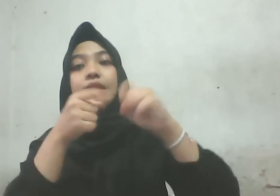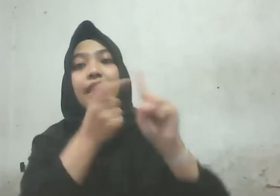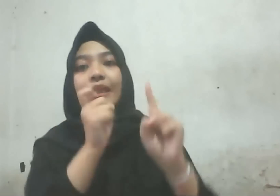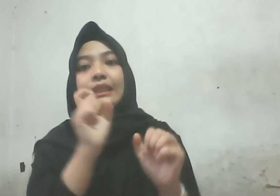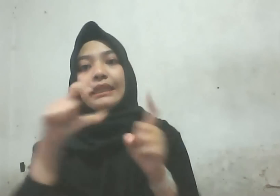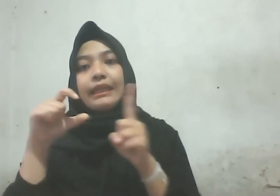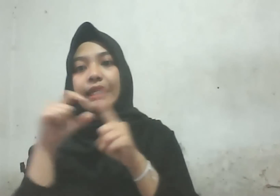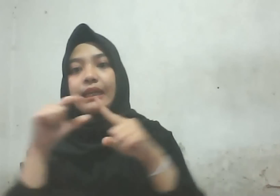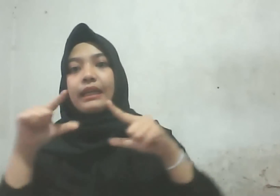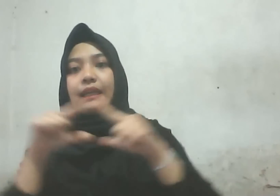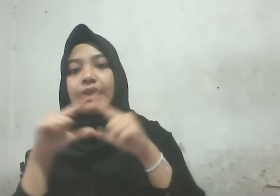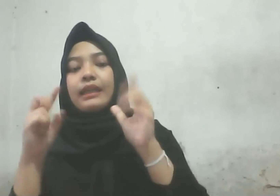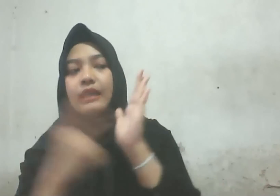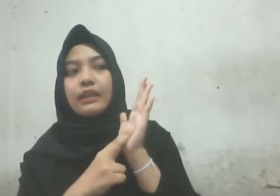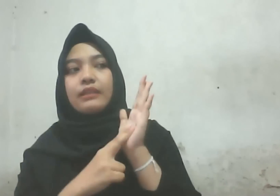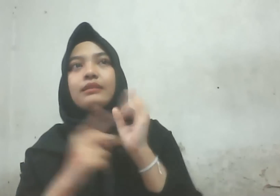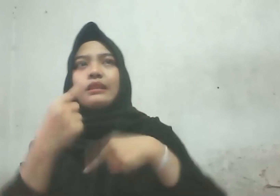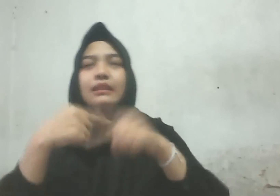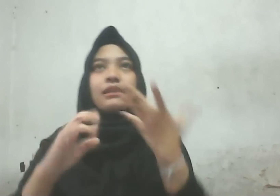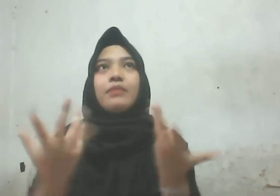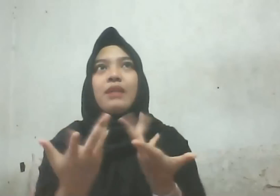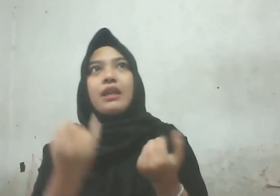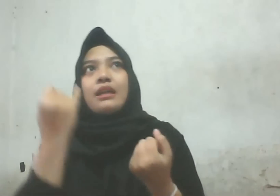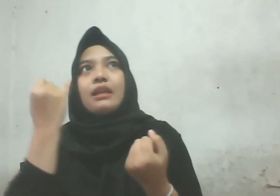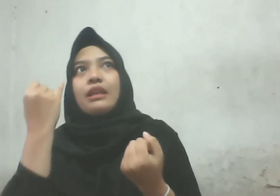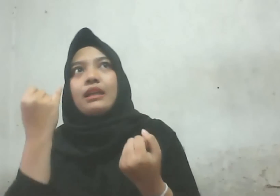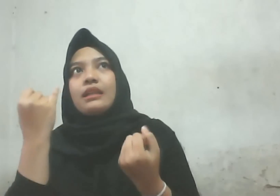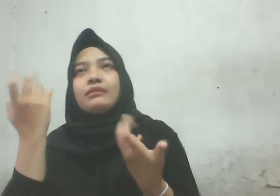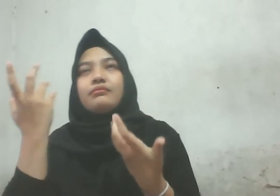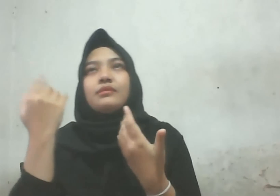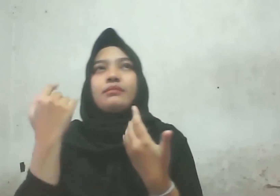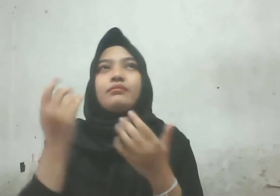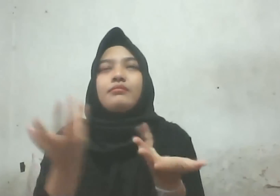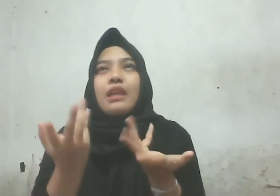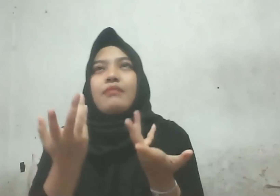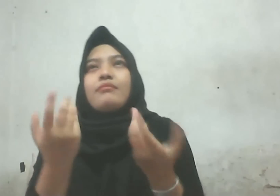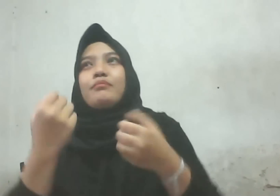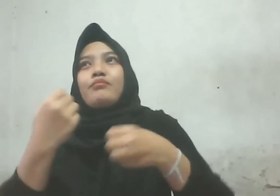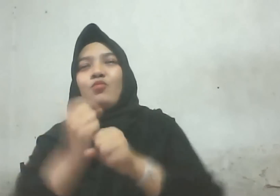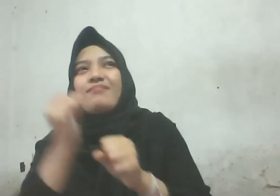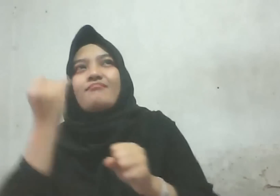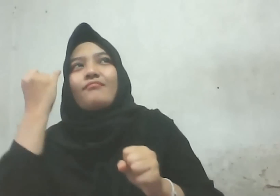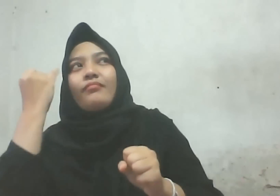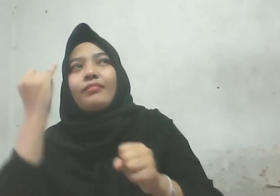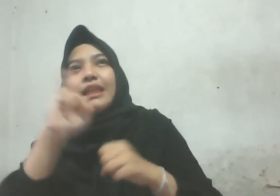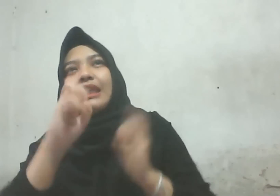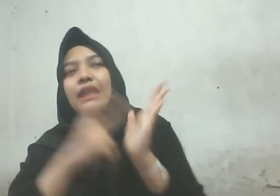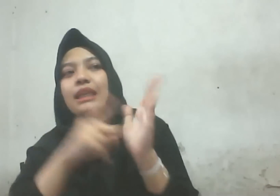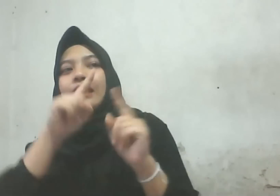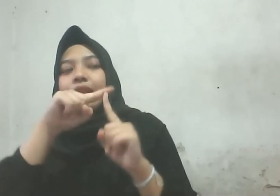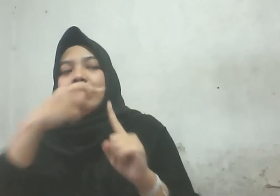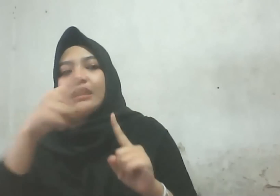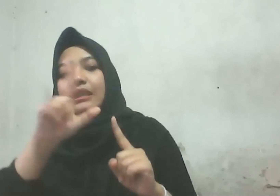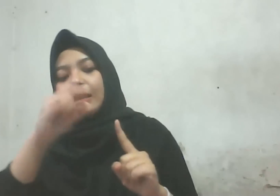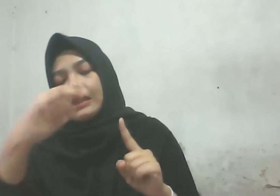know, intellectualizing people with disabilities. As you know that many people, sorry to